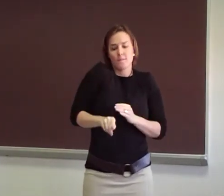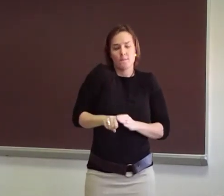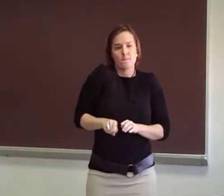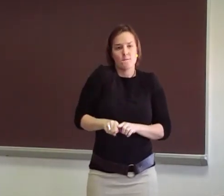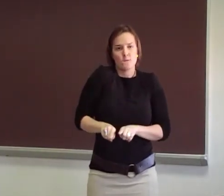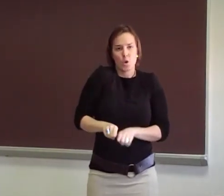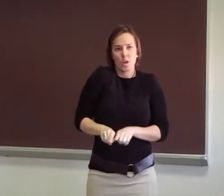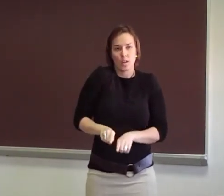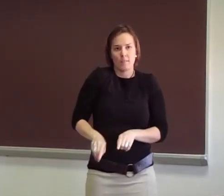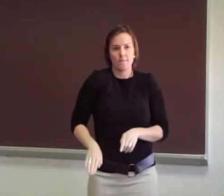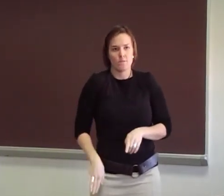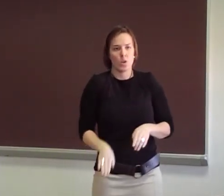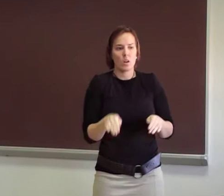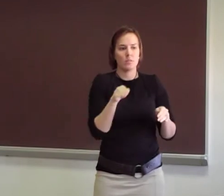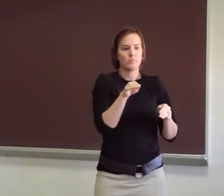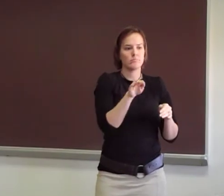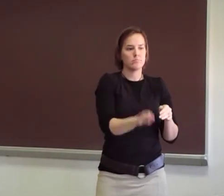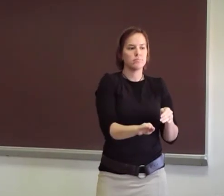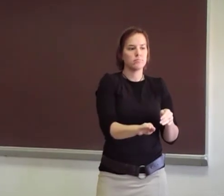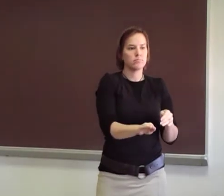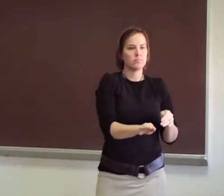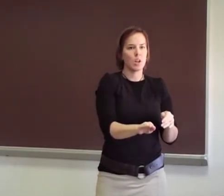out where the foot should fall on our big one.